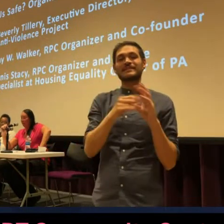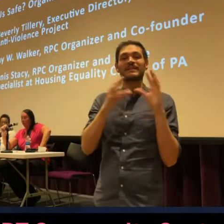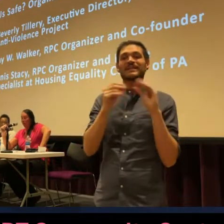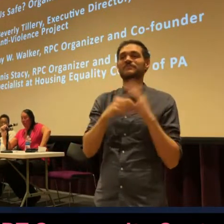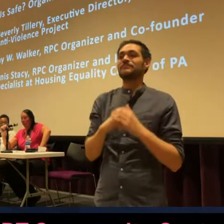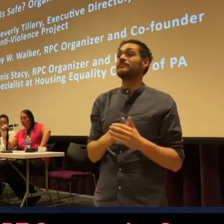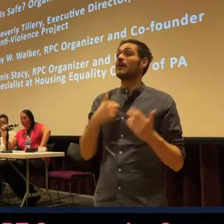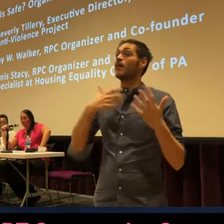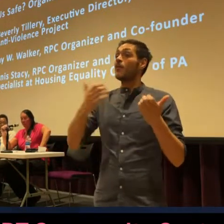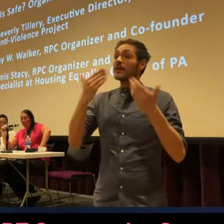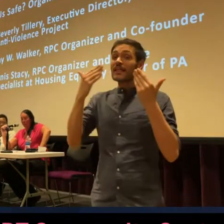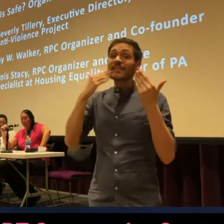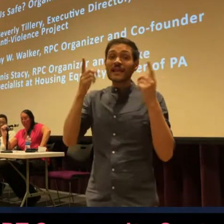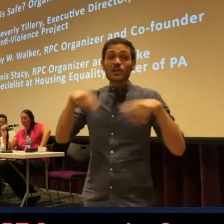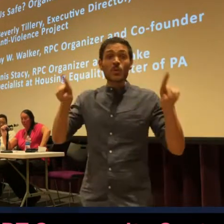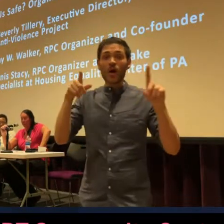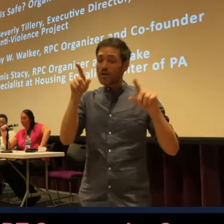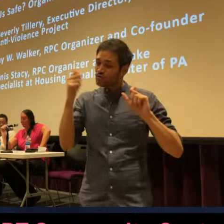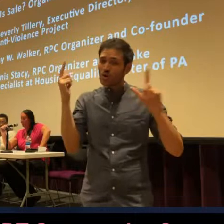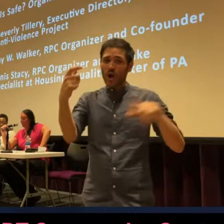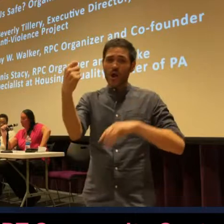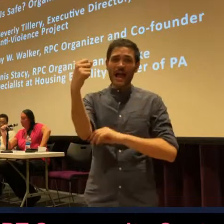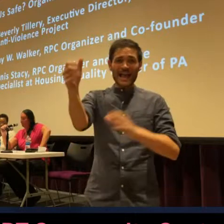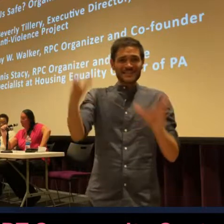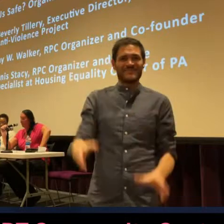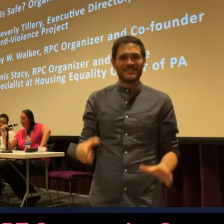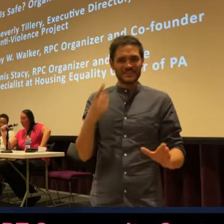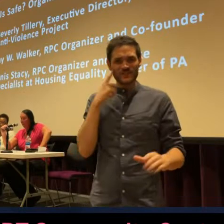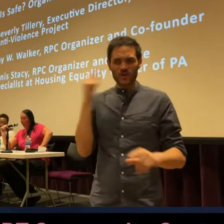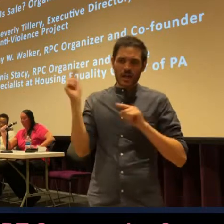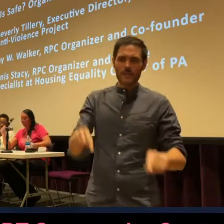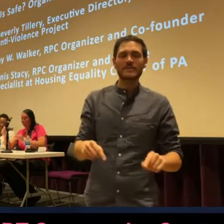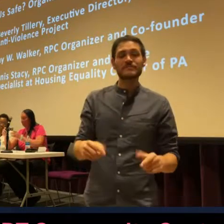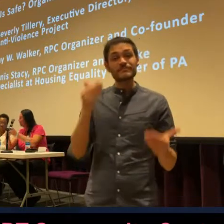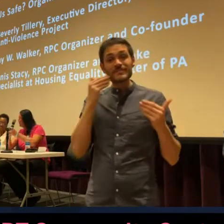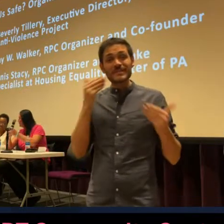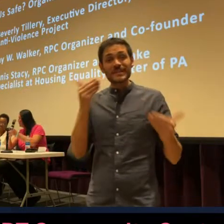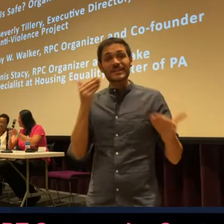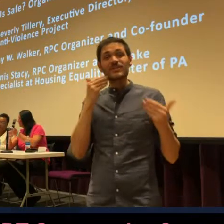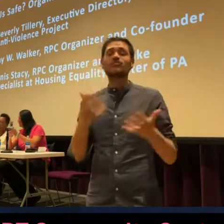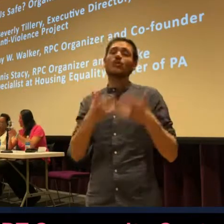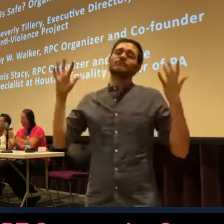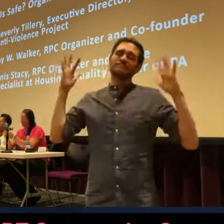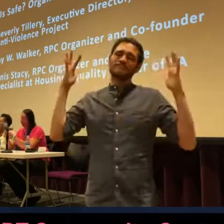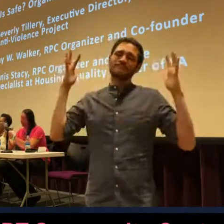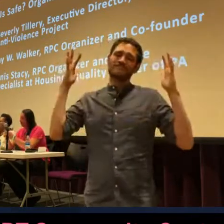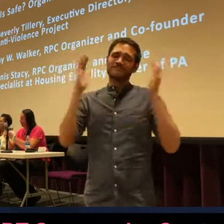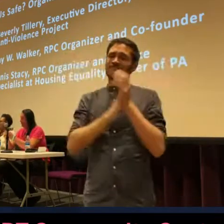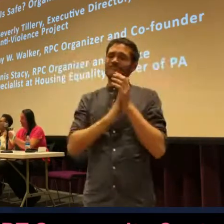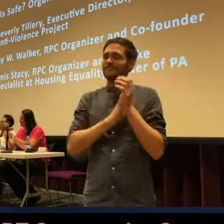all of you. You're all activists for doing this. Thank you for coming out.